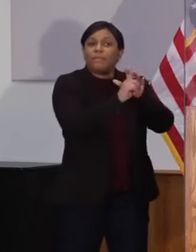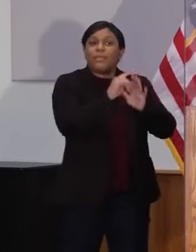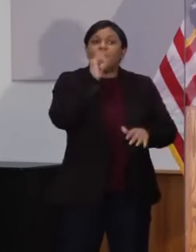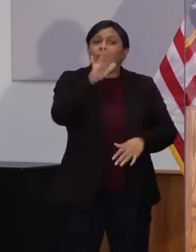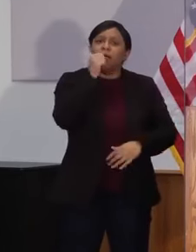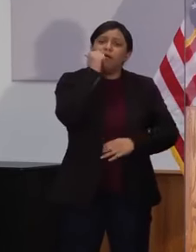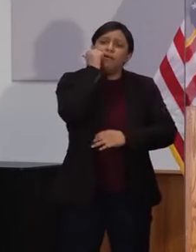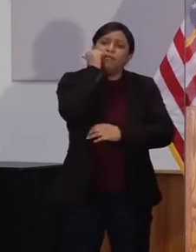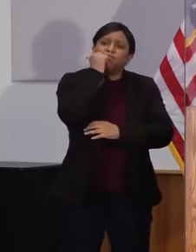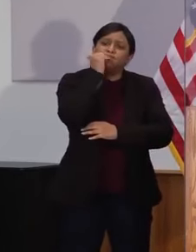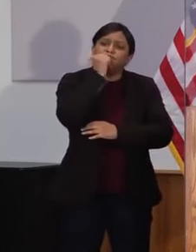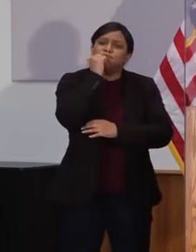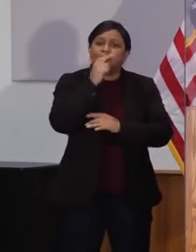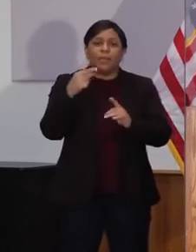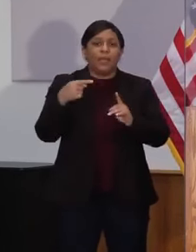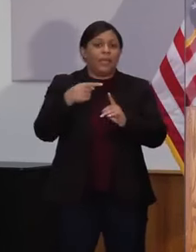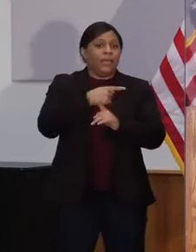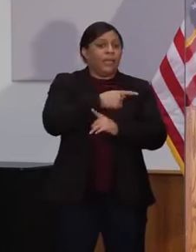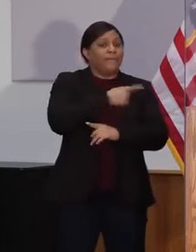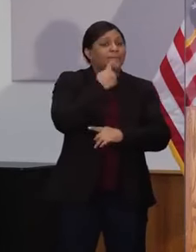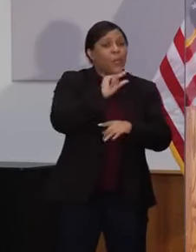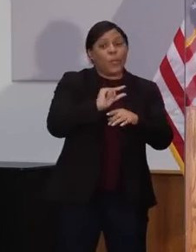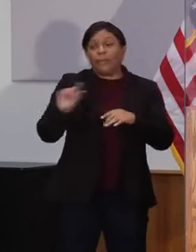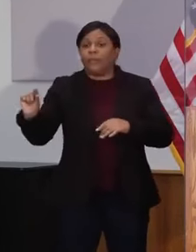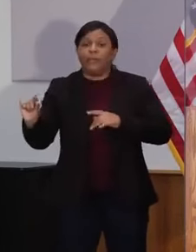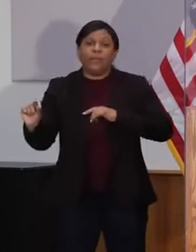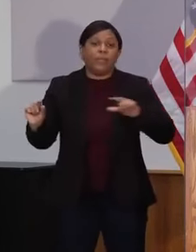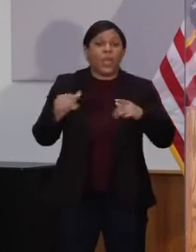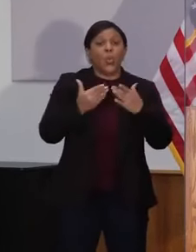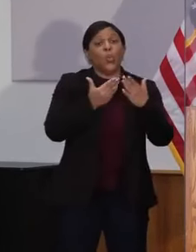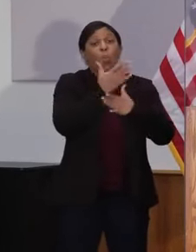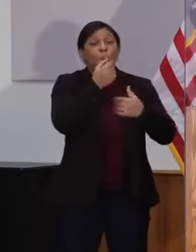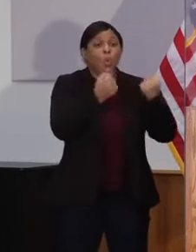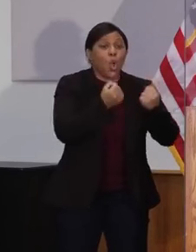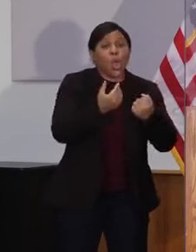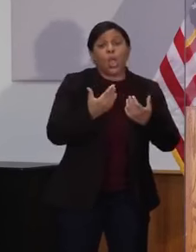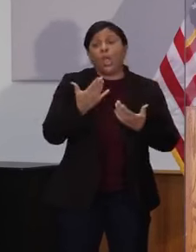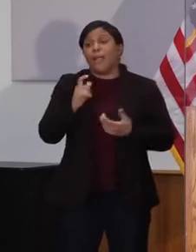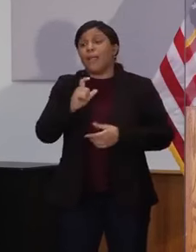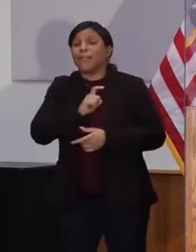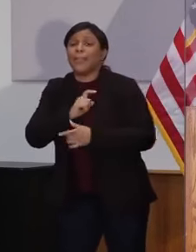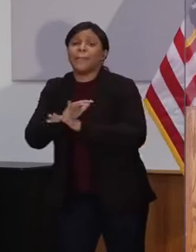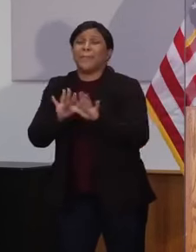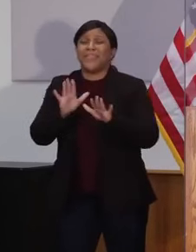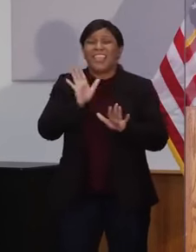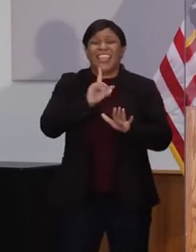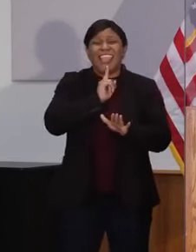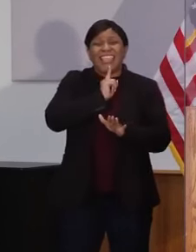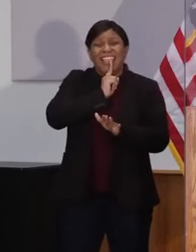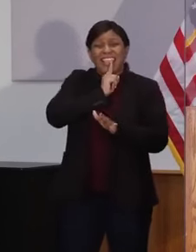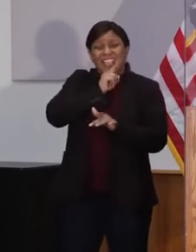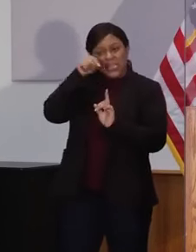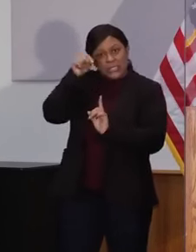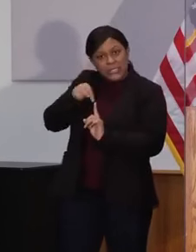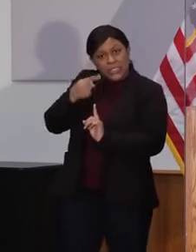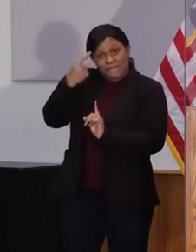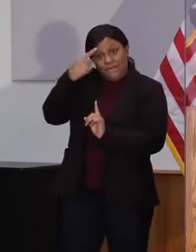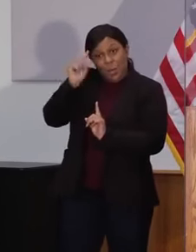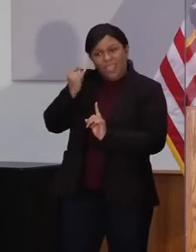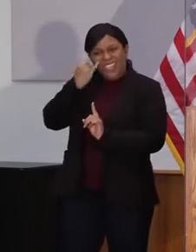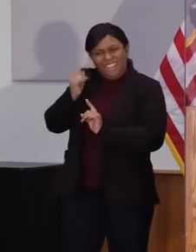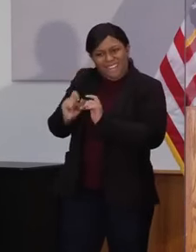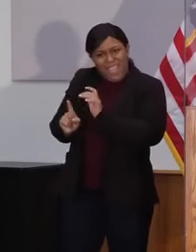a squad roll by because I have a hot traffic stop. This is for the emergency. This is for the extraordinary.